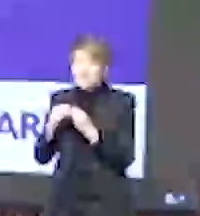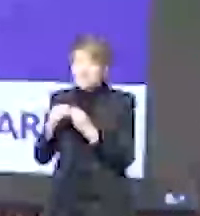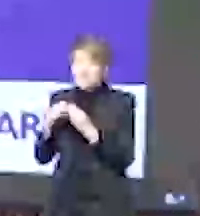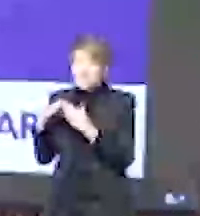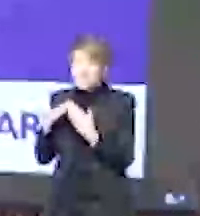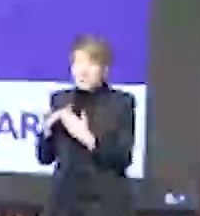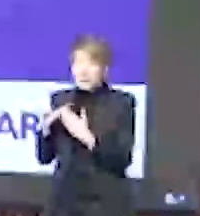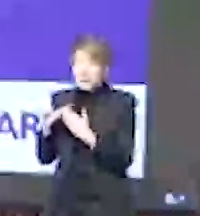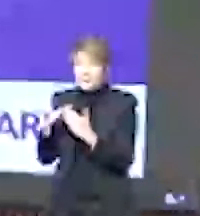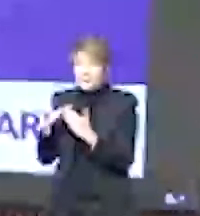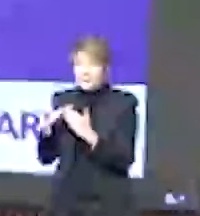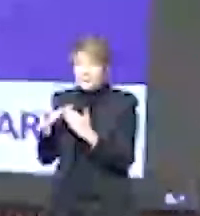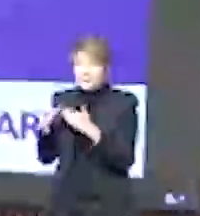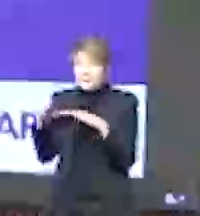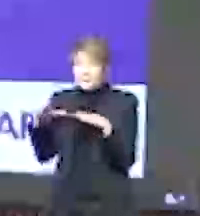peak body's great.